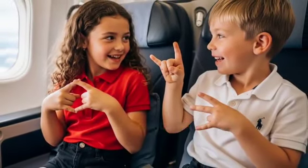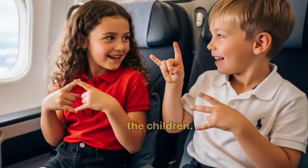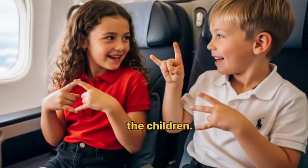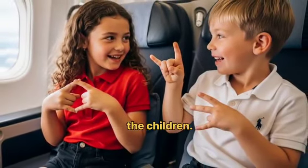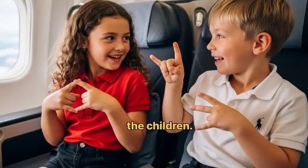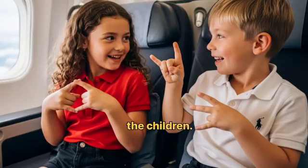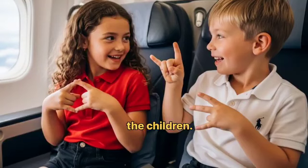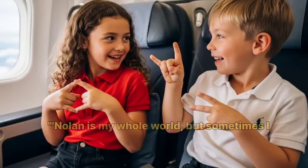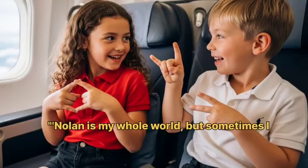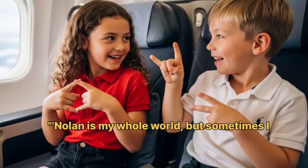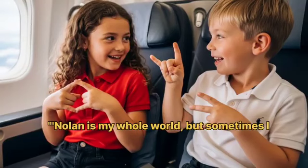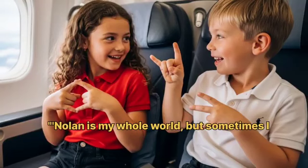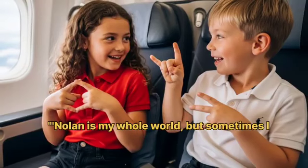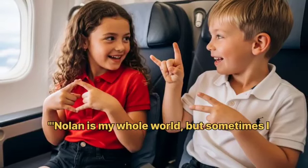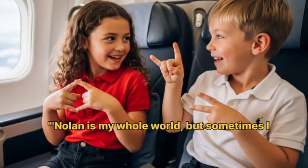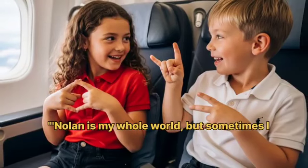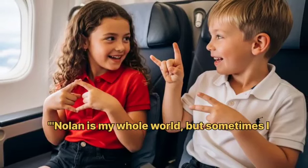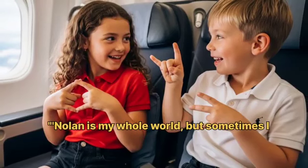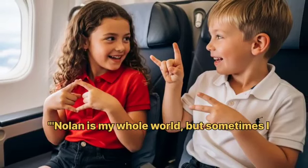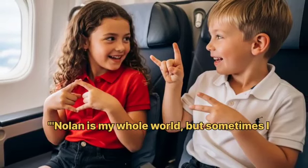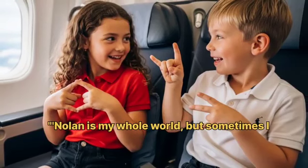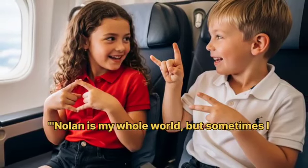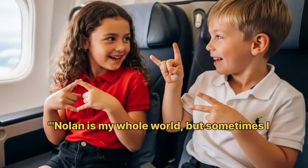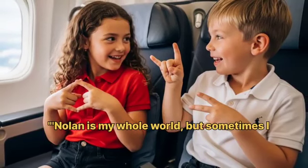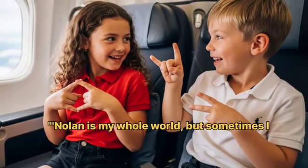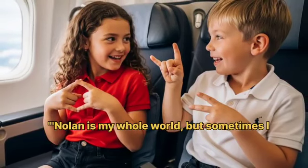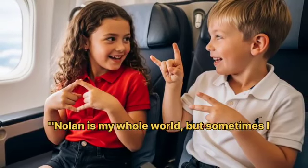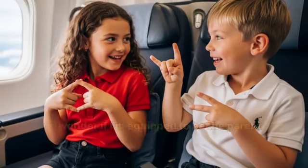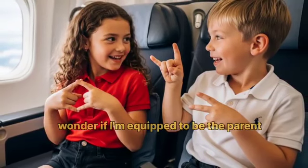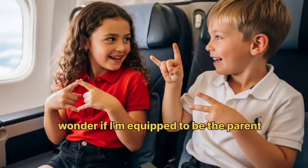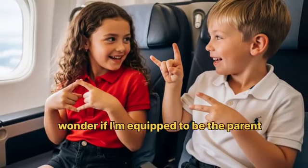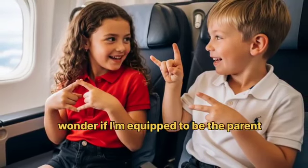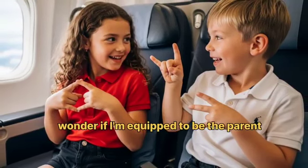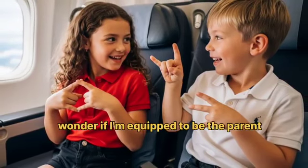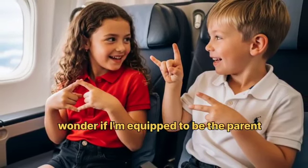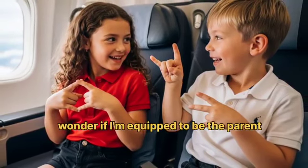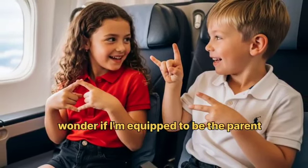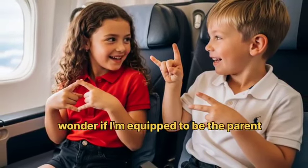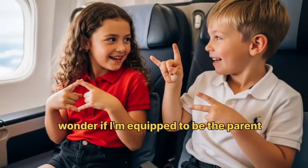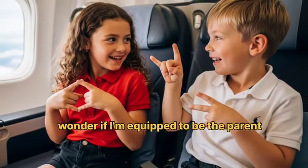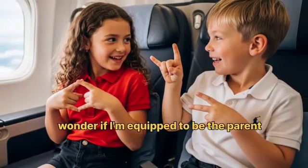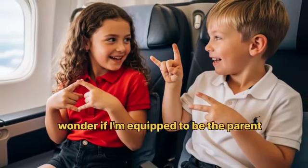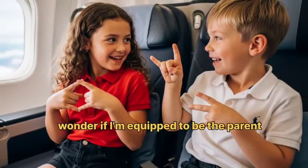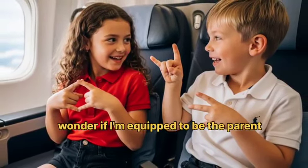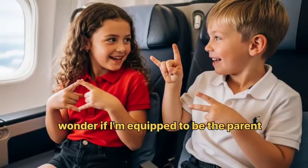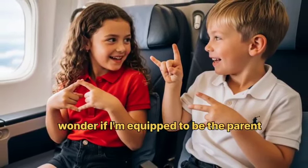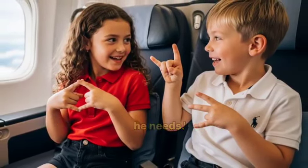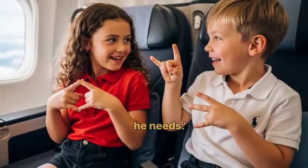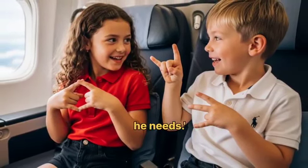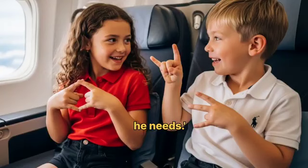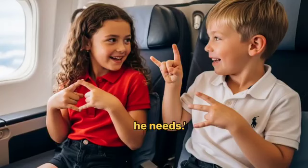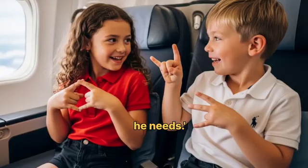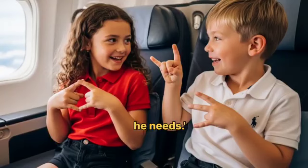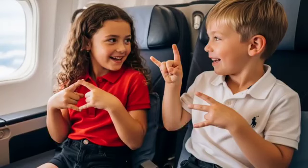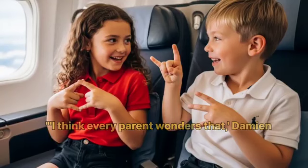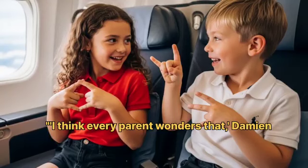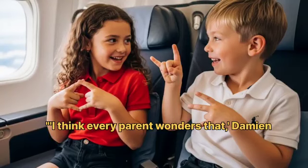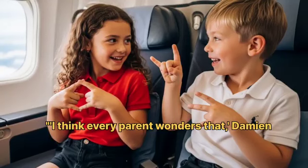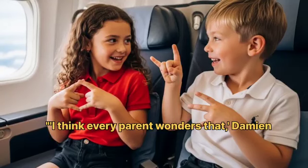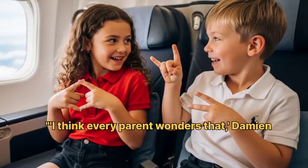children. "Nolan is my whole world, but sometimes I wonder if I'm equipped to be the parent he needs." "I think